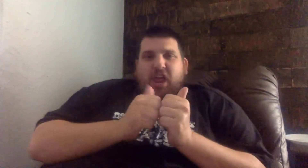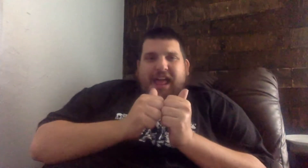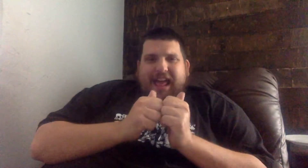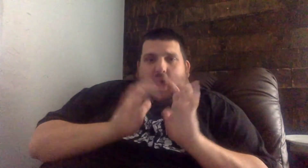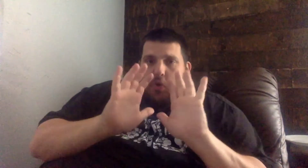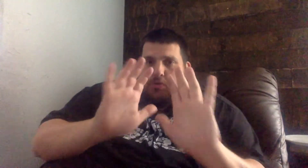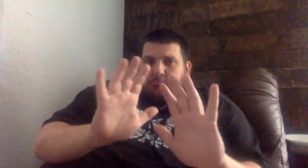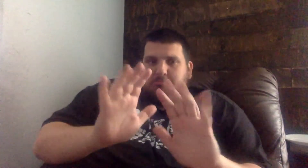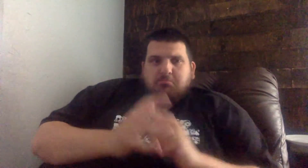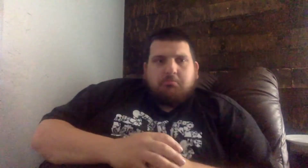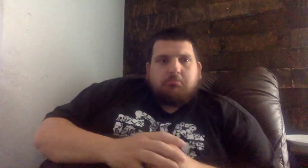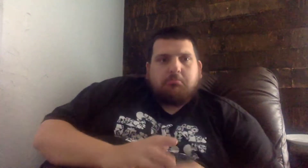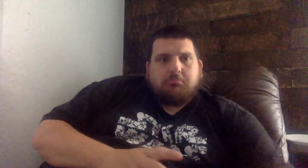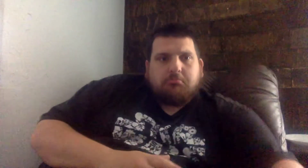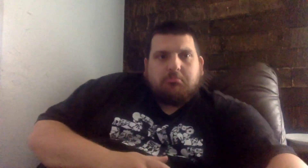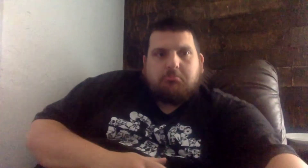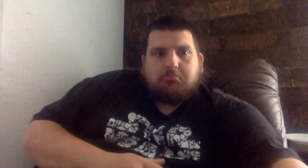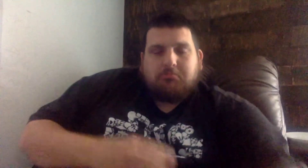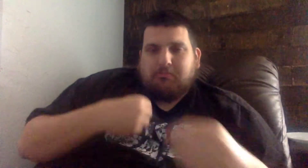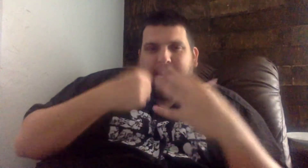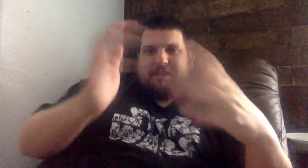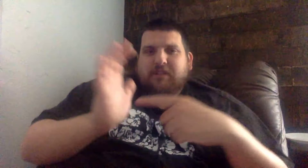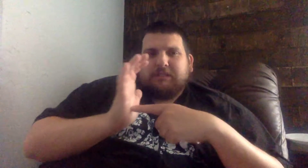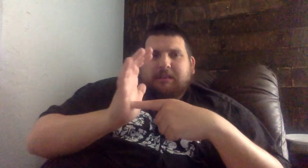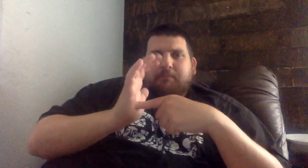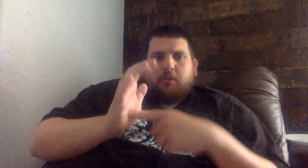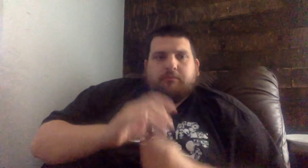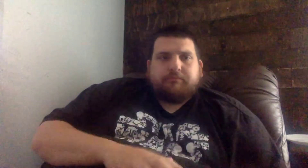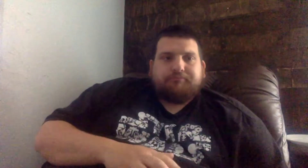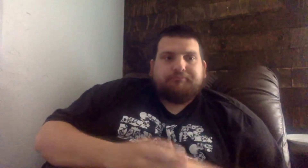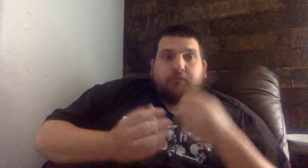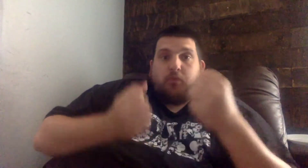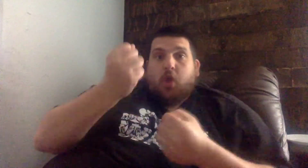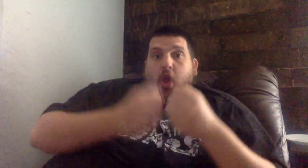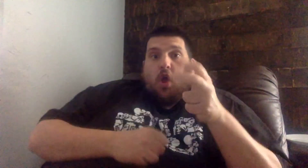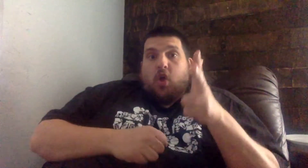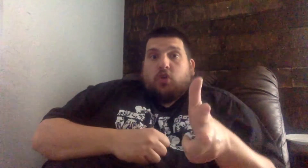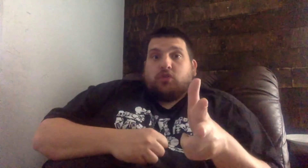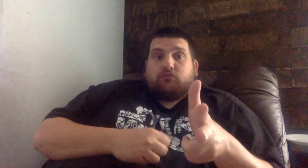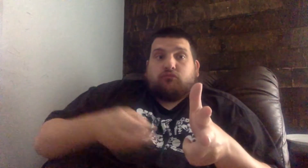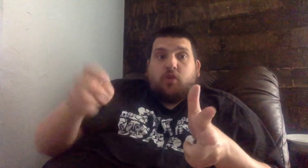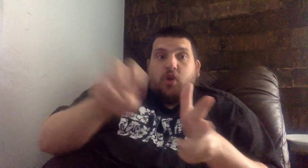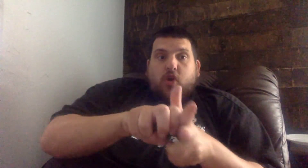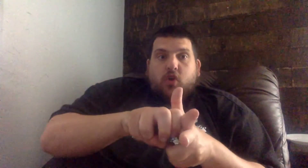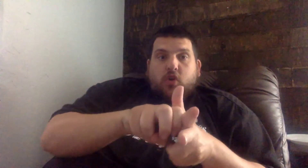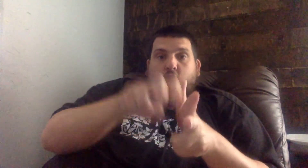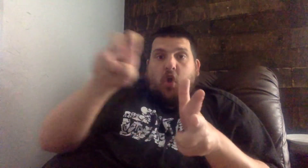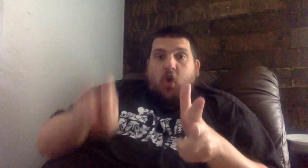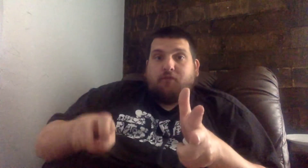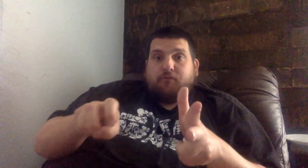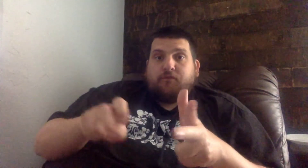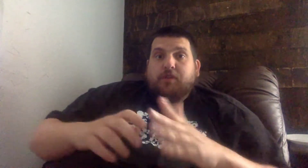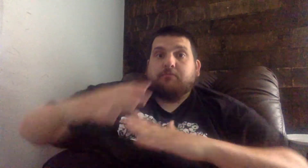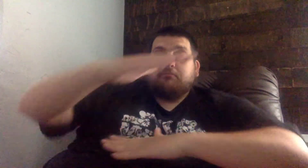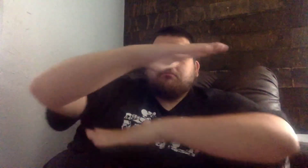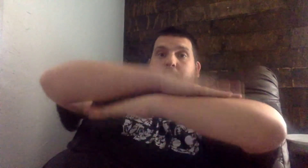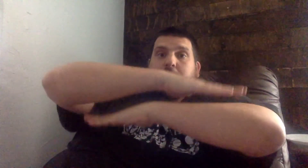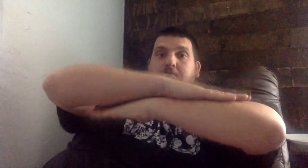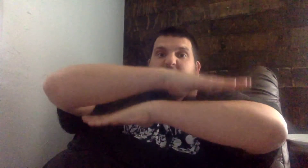with classifiers, I'm going to show you how to use them. For example, the car, on and off.